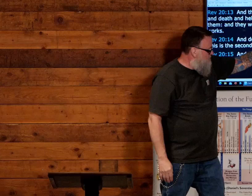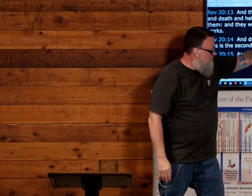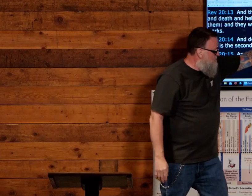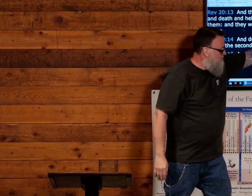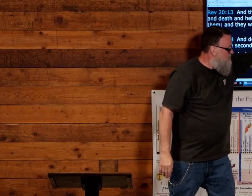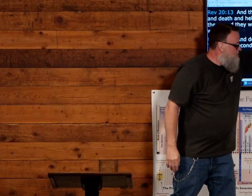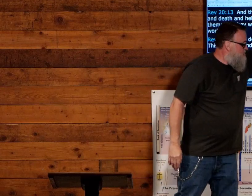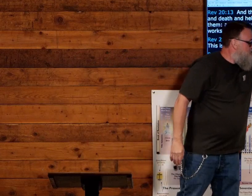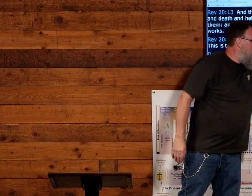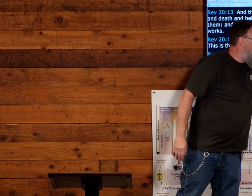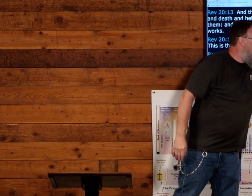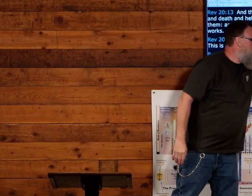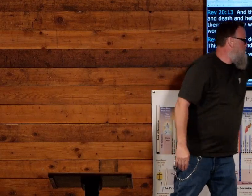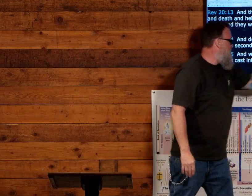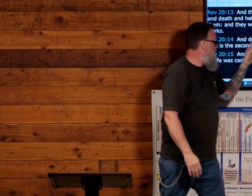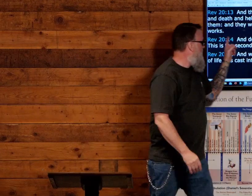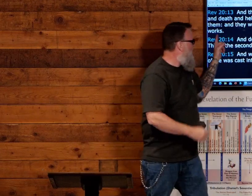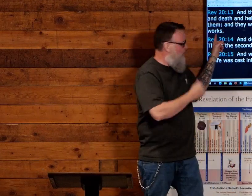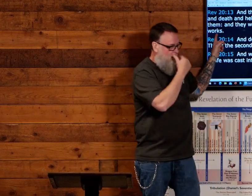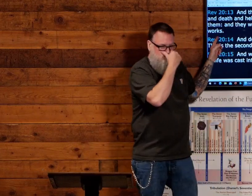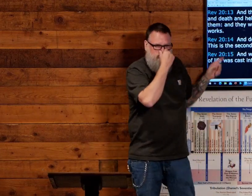And they were to judge every man according to their works.